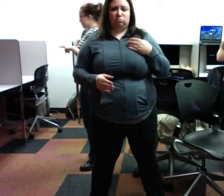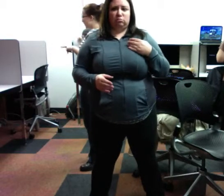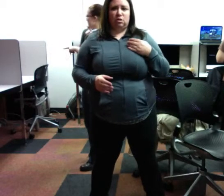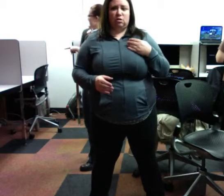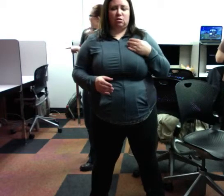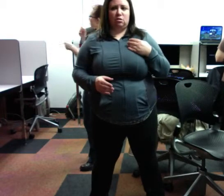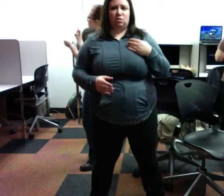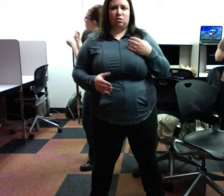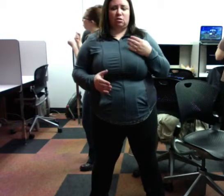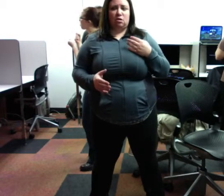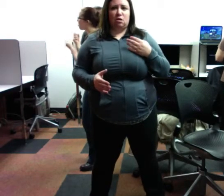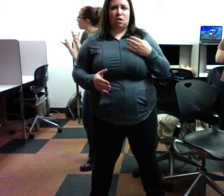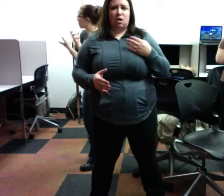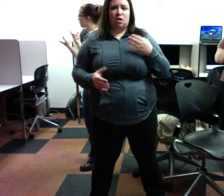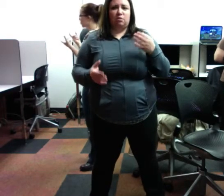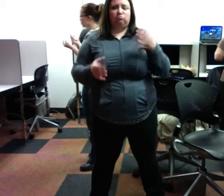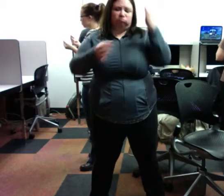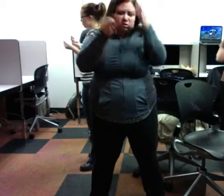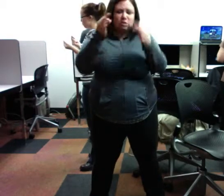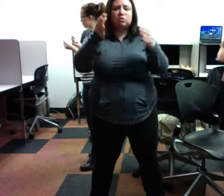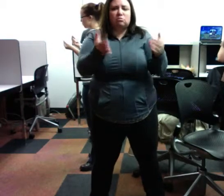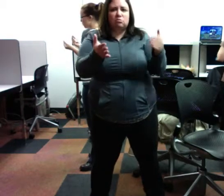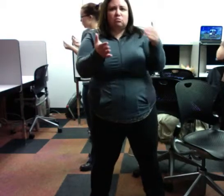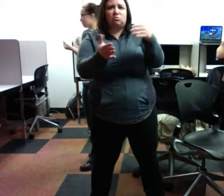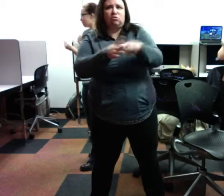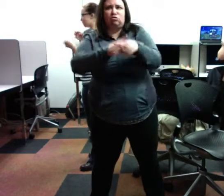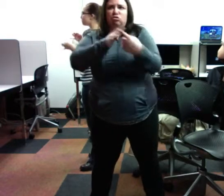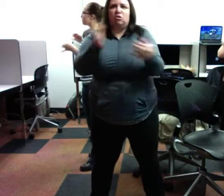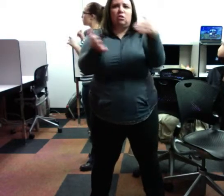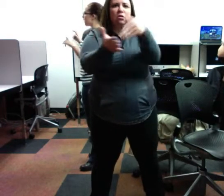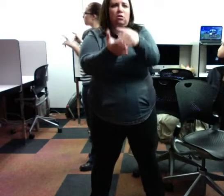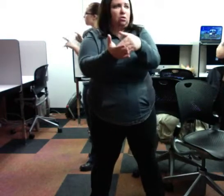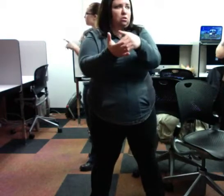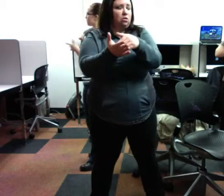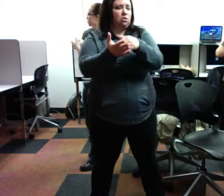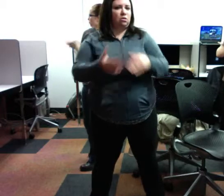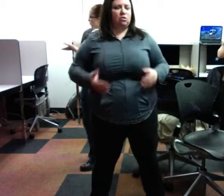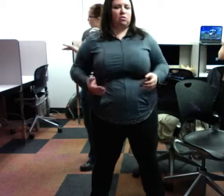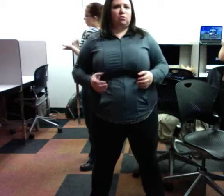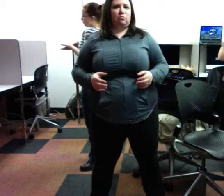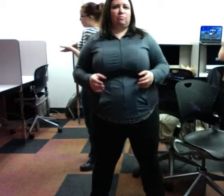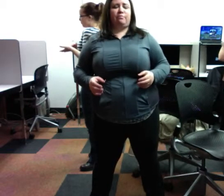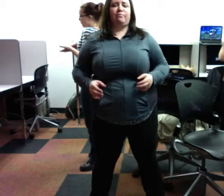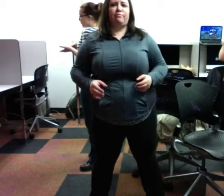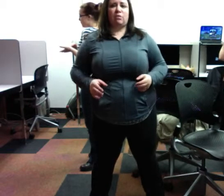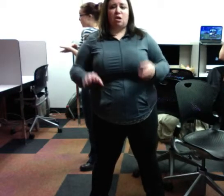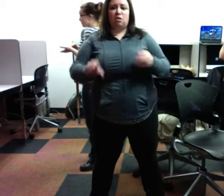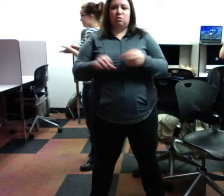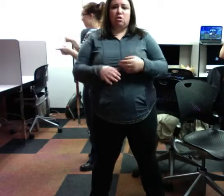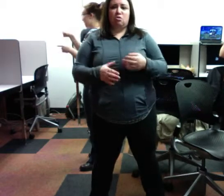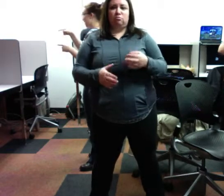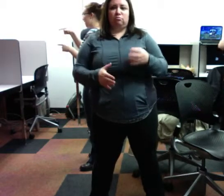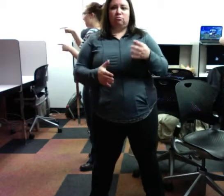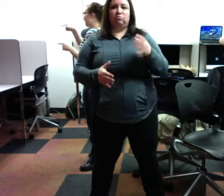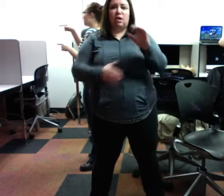start over. I didn't see it then, but it turned out that getting fired from Apple was the best thing that could have ever happened to me.